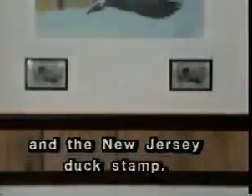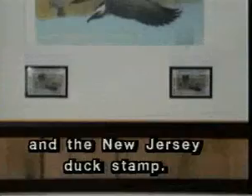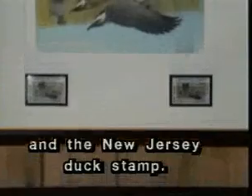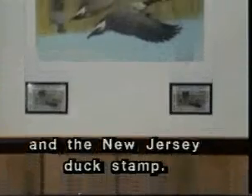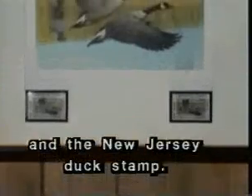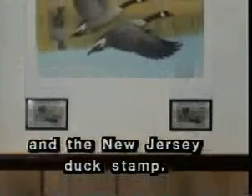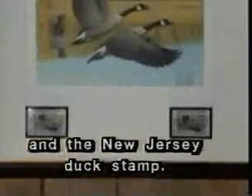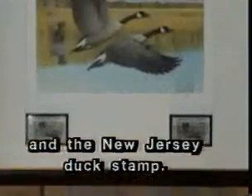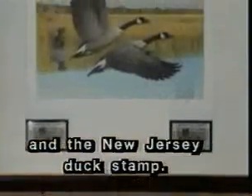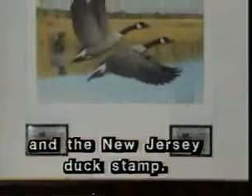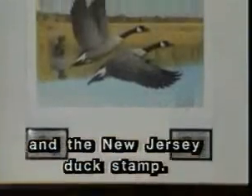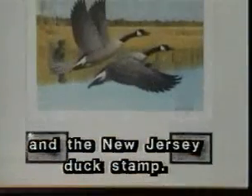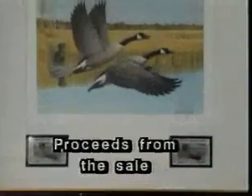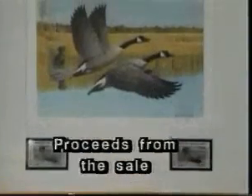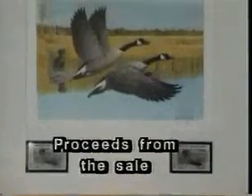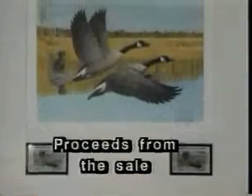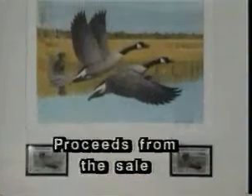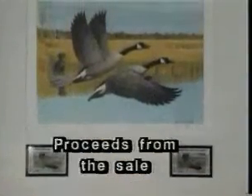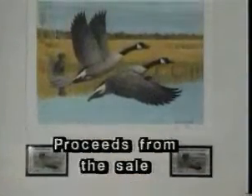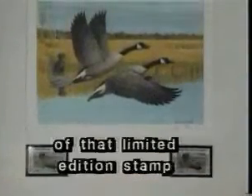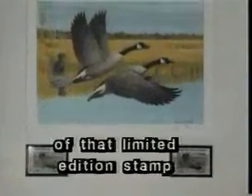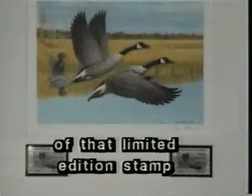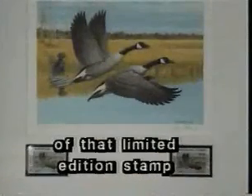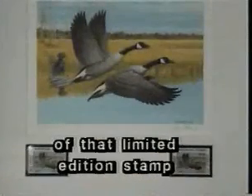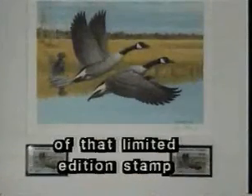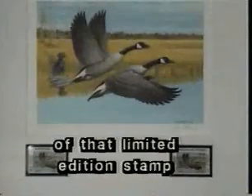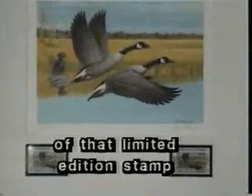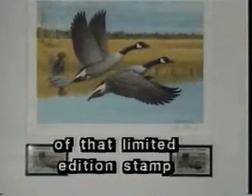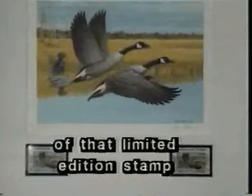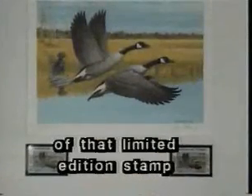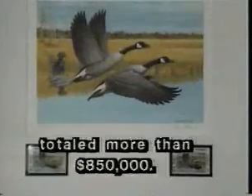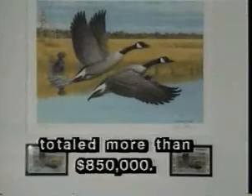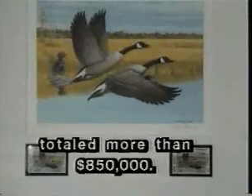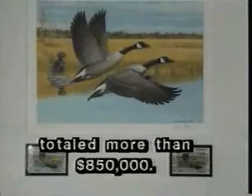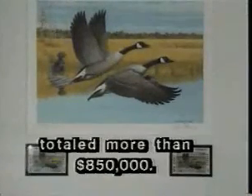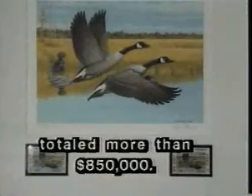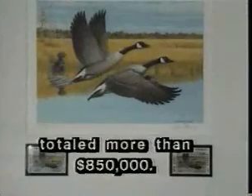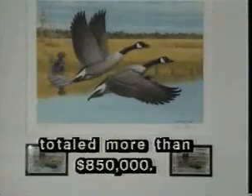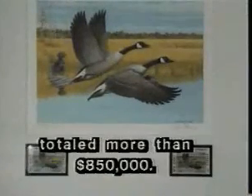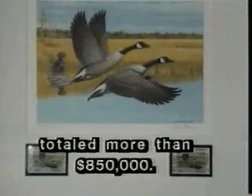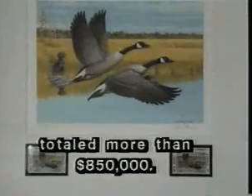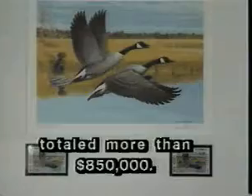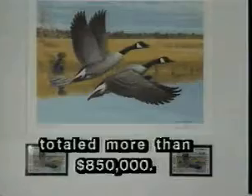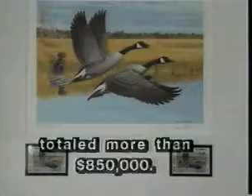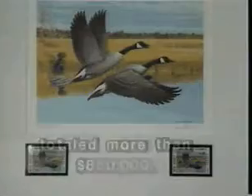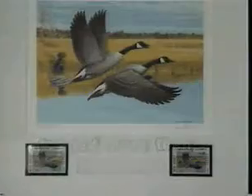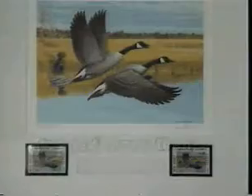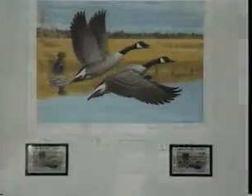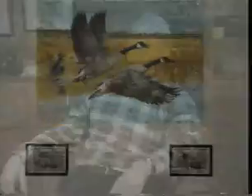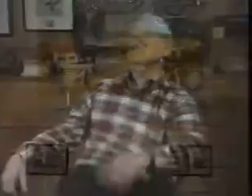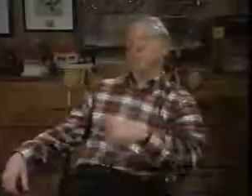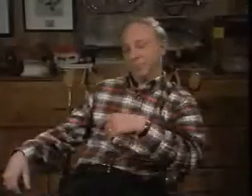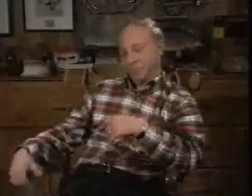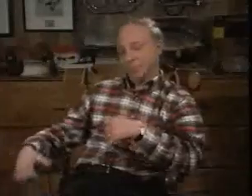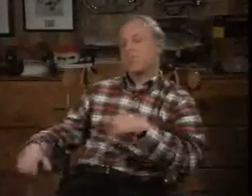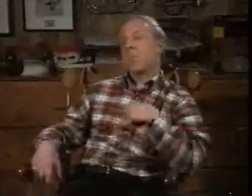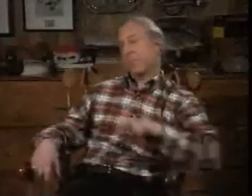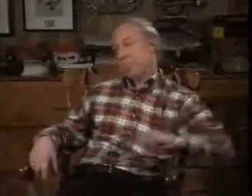Duck Stamp. Proceeds from the sale of that limited edition stamp totaled more than $850,000.